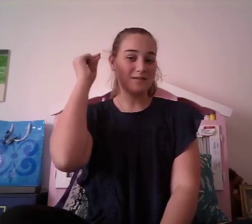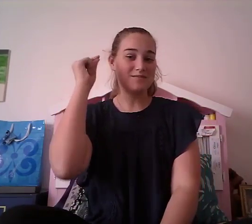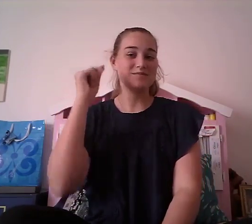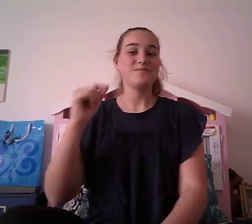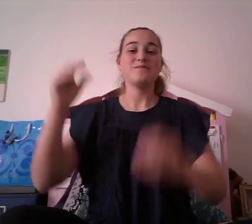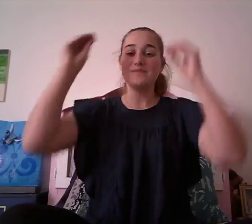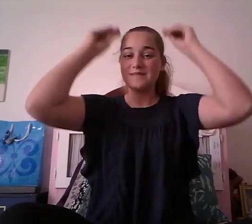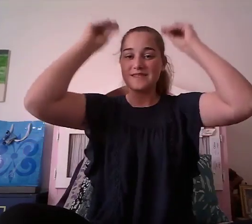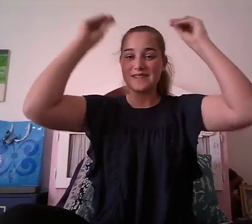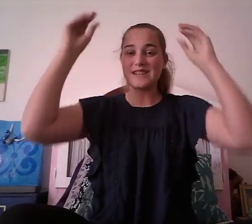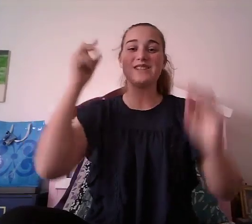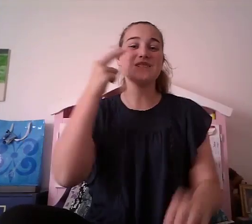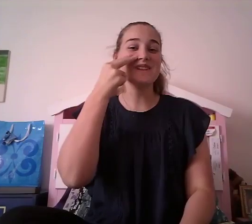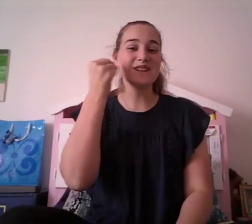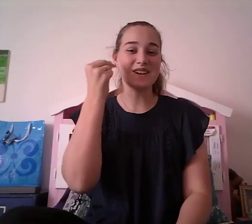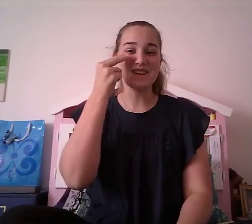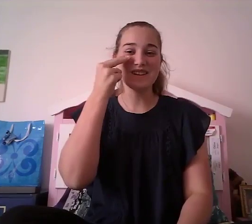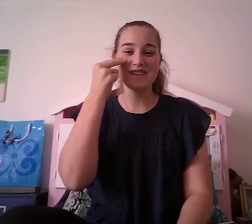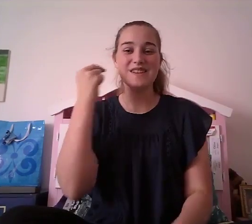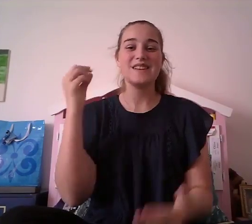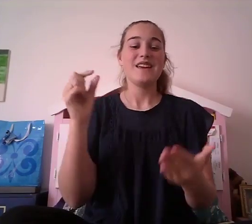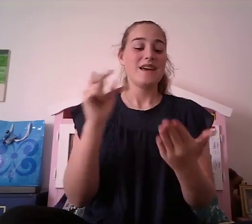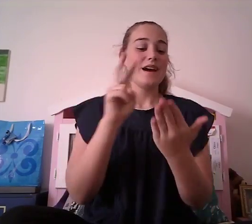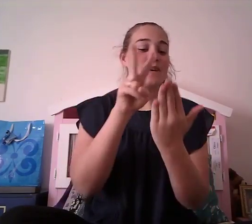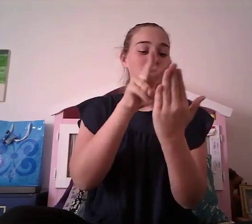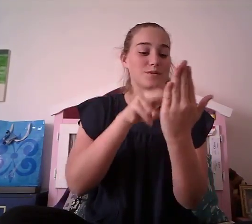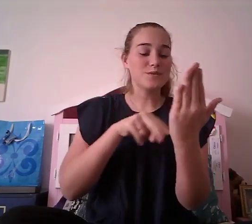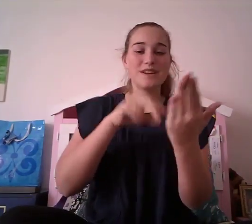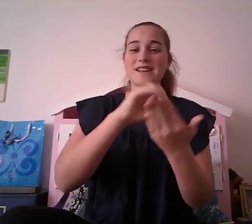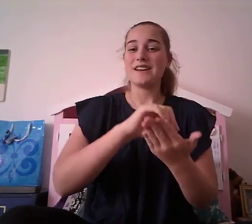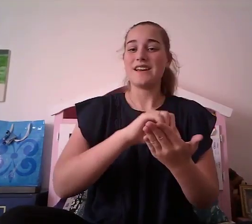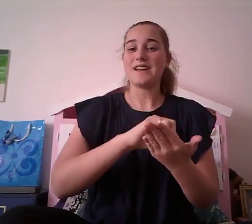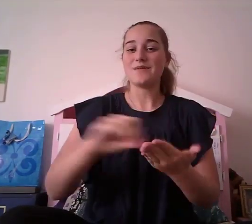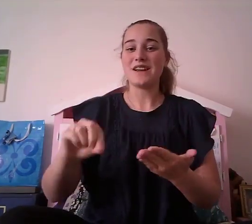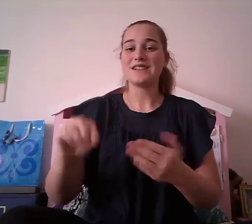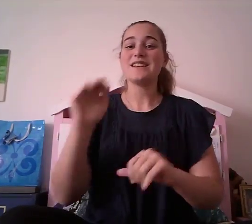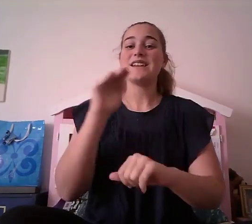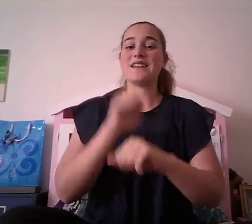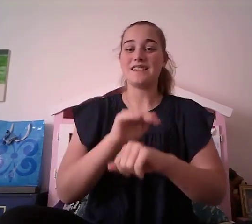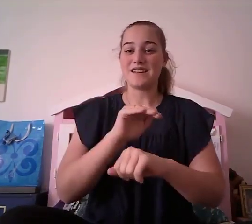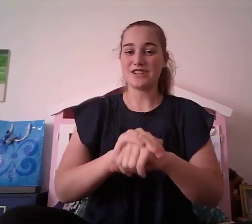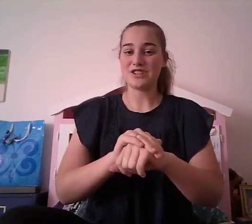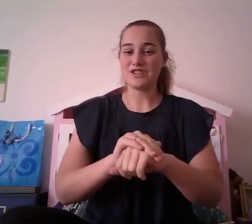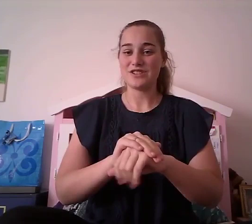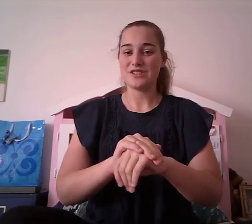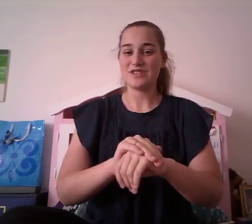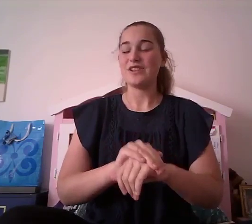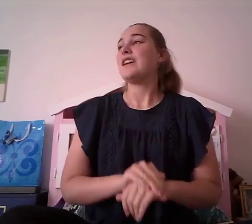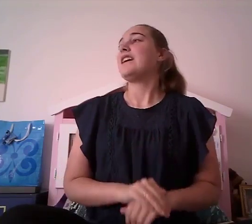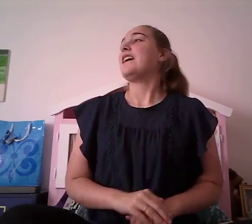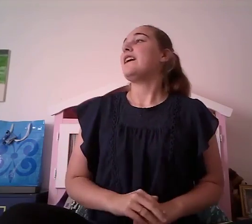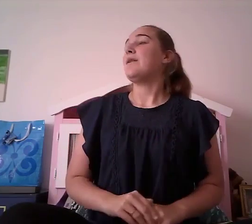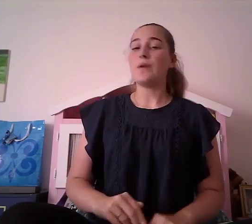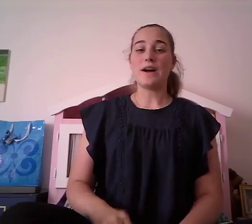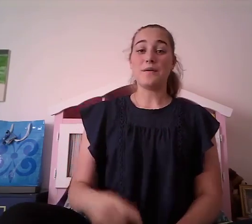Gallaudet teaches Clark how to read and write in English. While